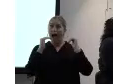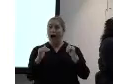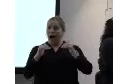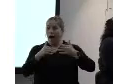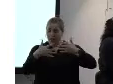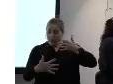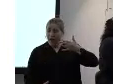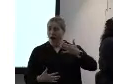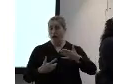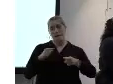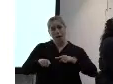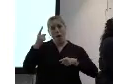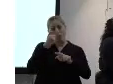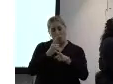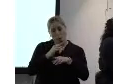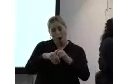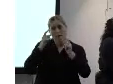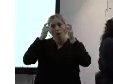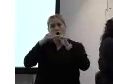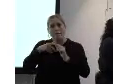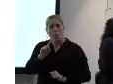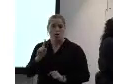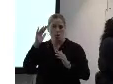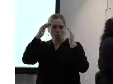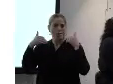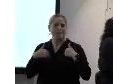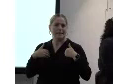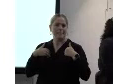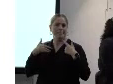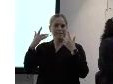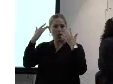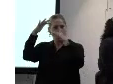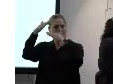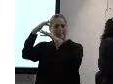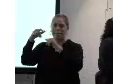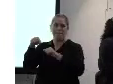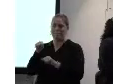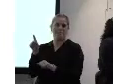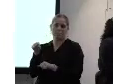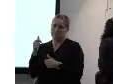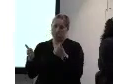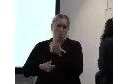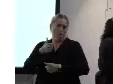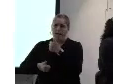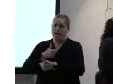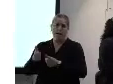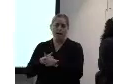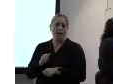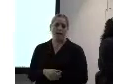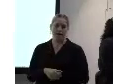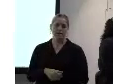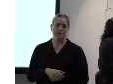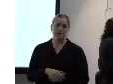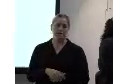concern, which makes sense. They're referring for an assessment to make a diagnosis of autism. However, when we looked at the most commonly reported parent concerns,